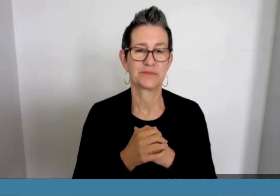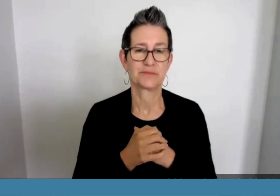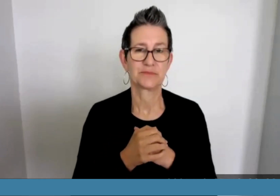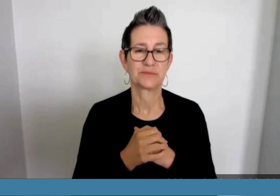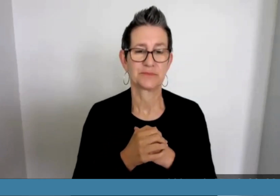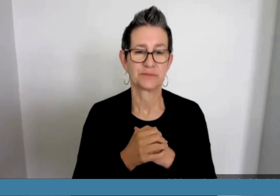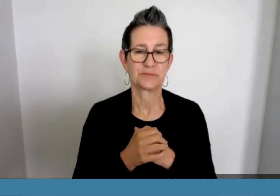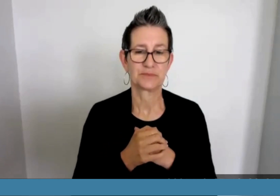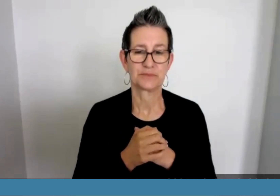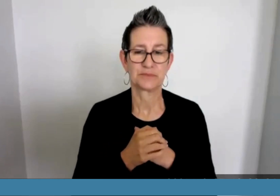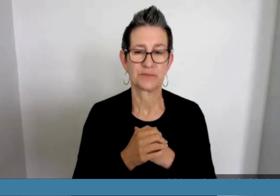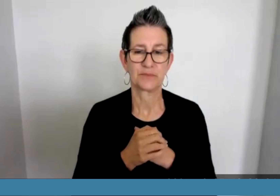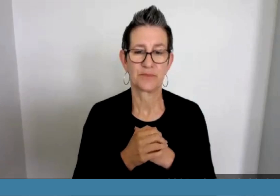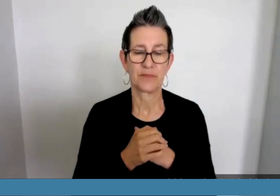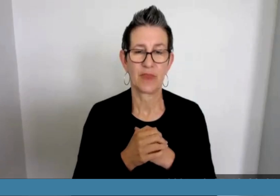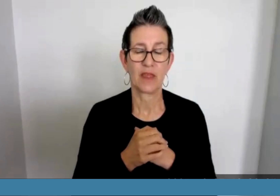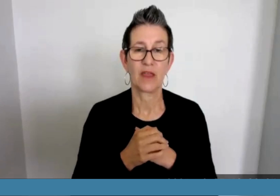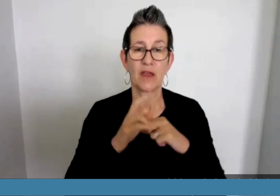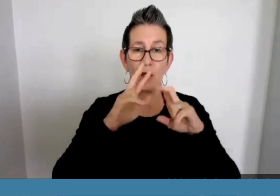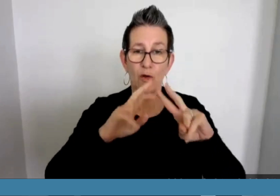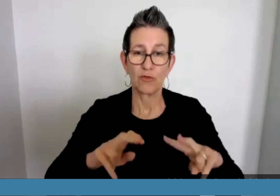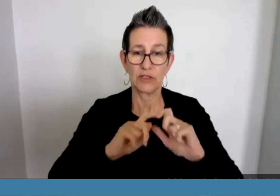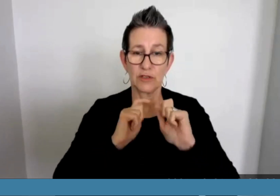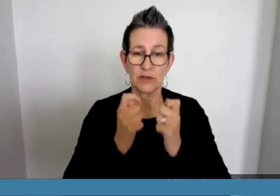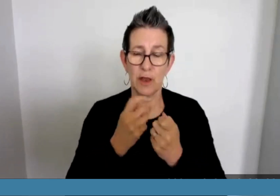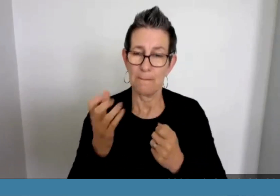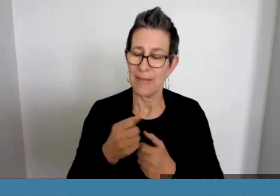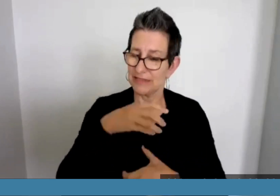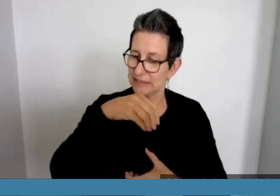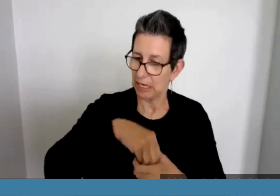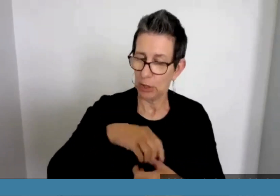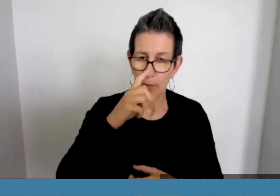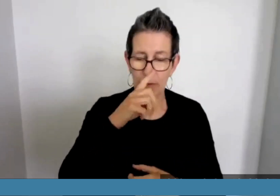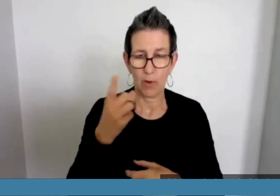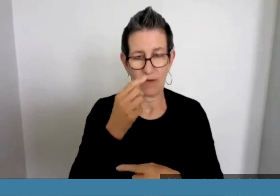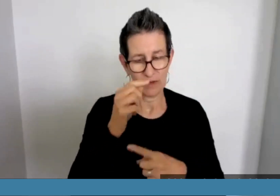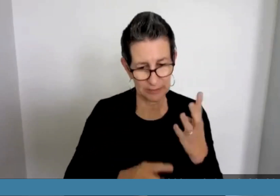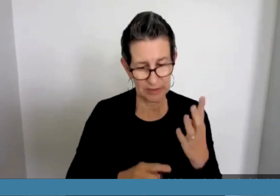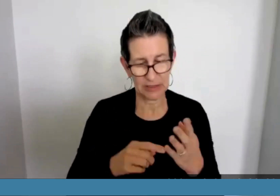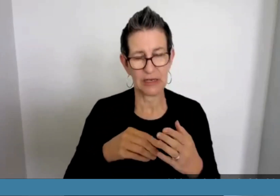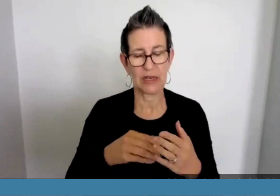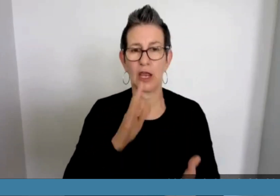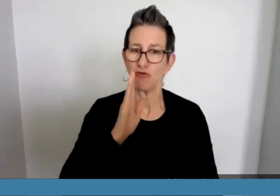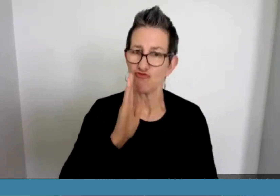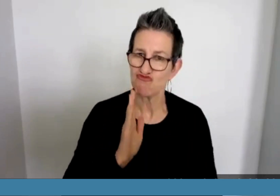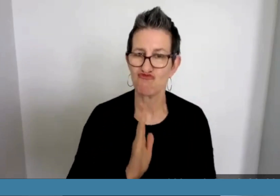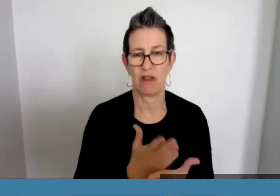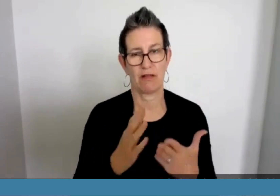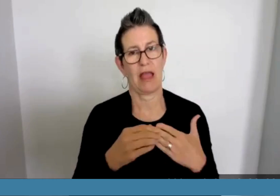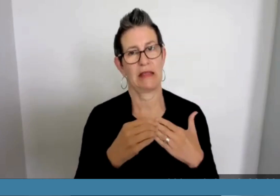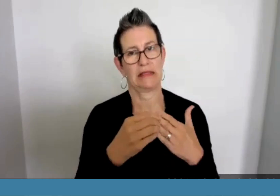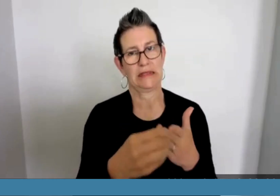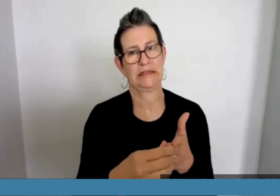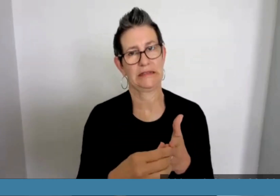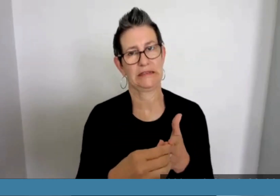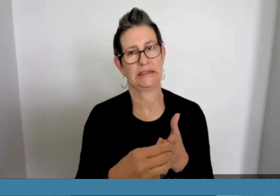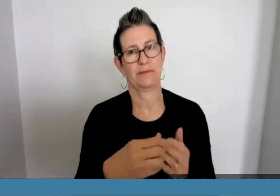Your research team must include people with disability in real leadership roles, especially those that have